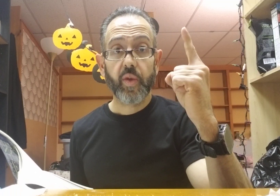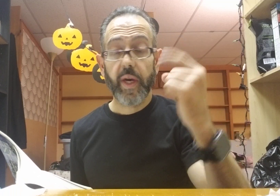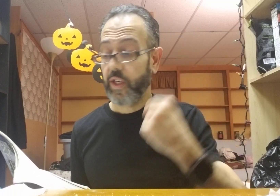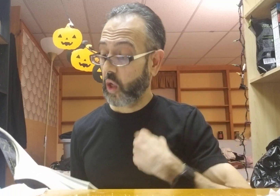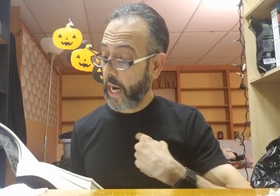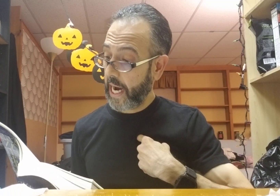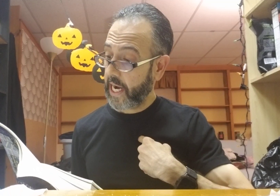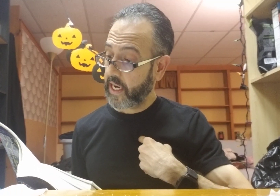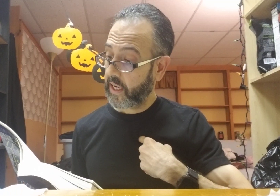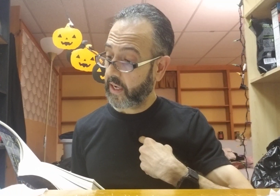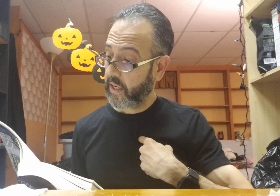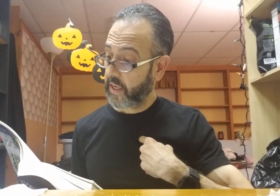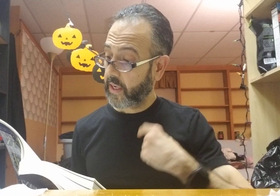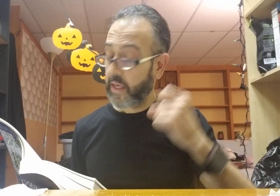So I